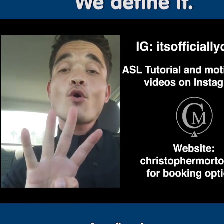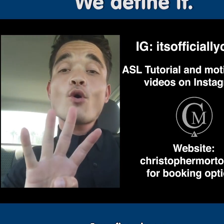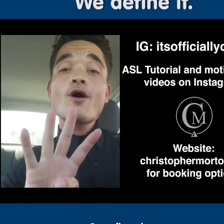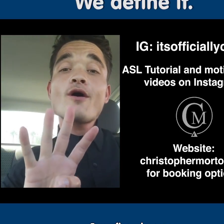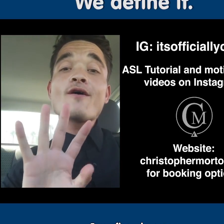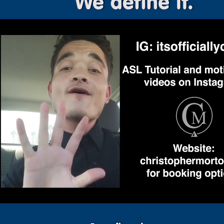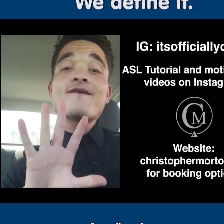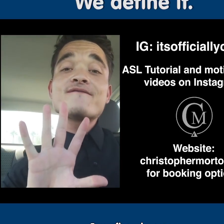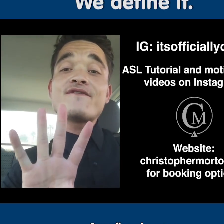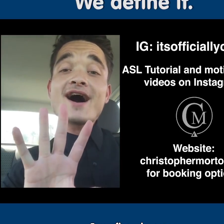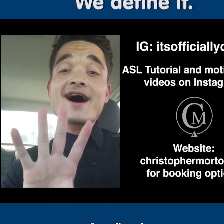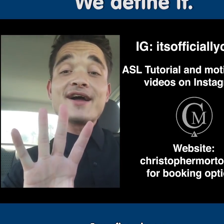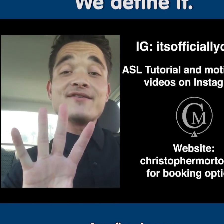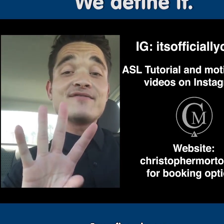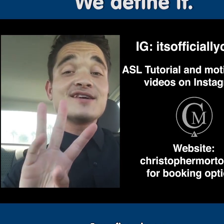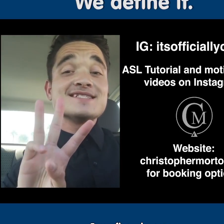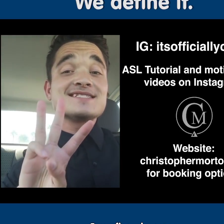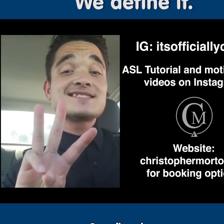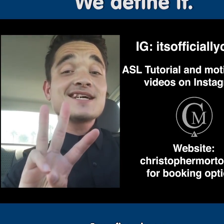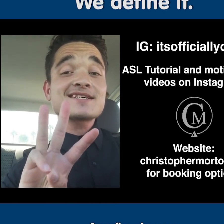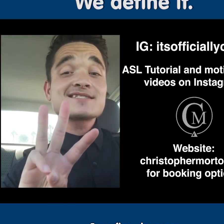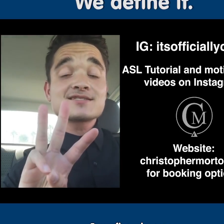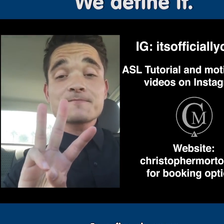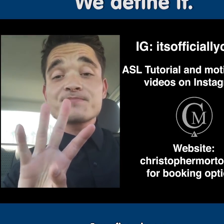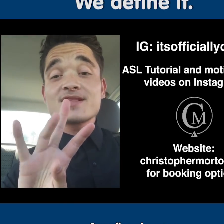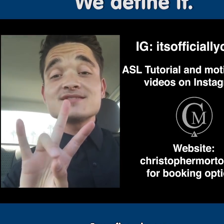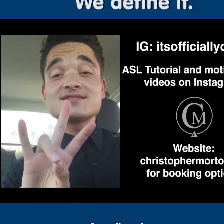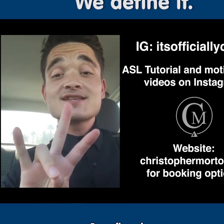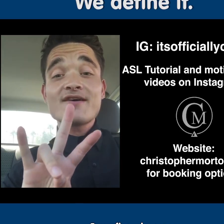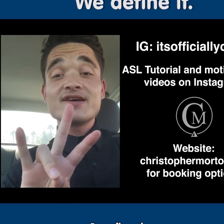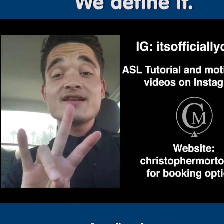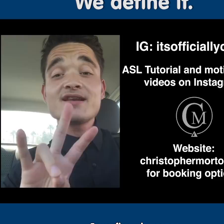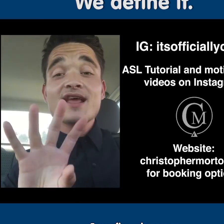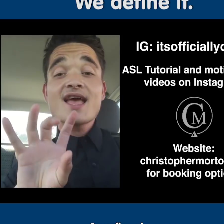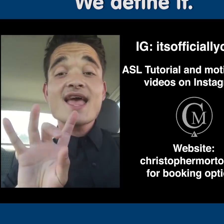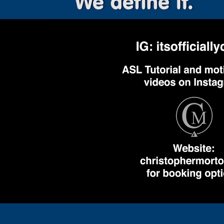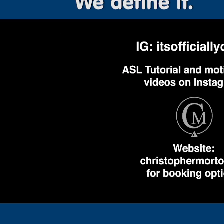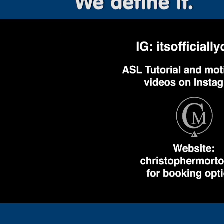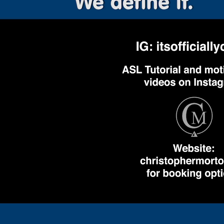4, 5, 6, 7.